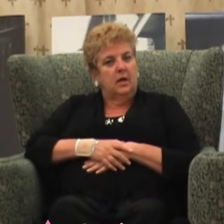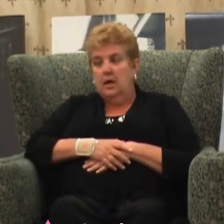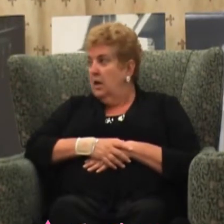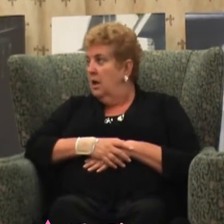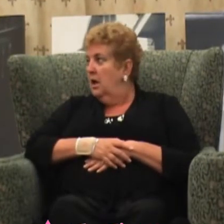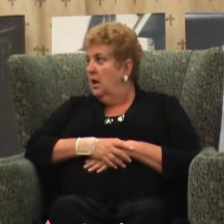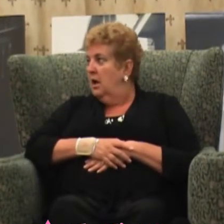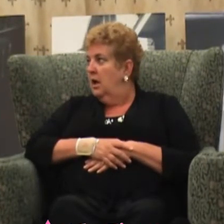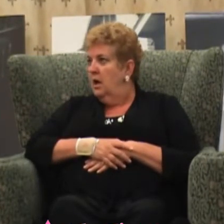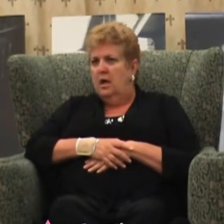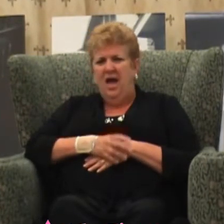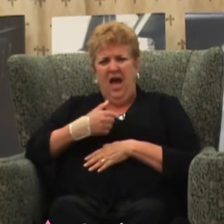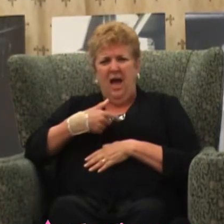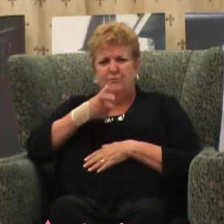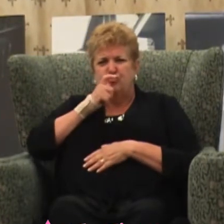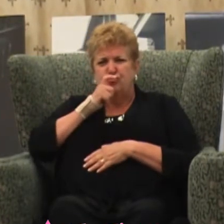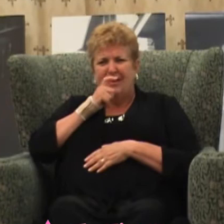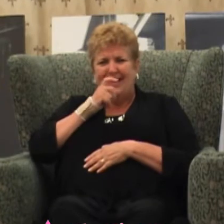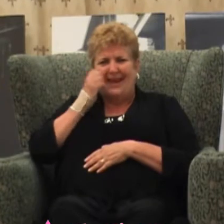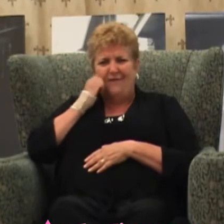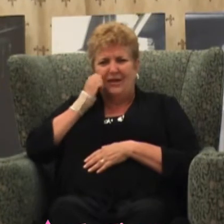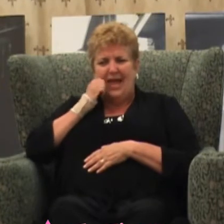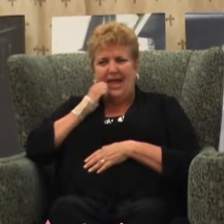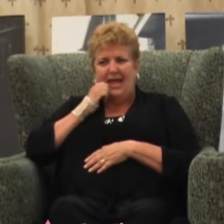you're drinking every day. It's going to be a long time before you have 30 days, man.